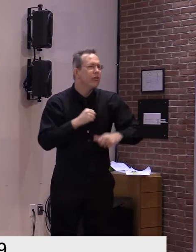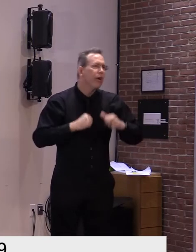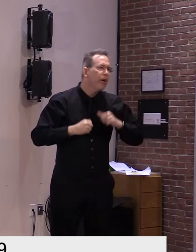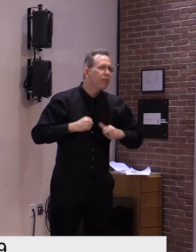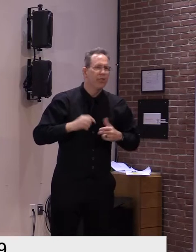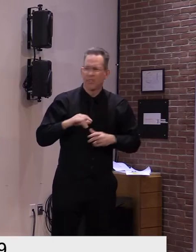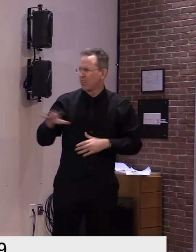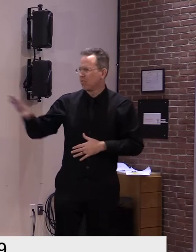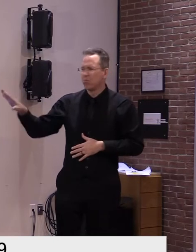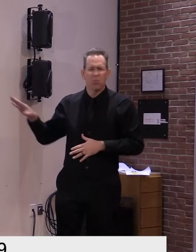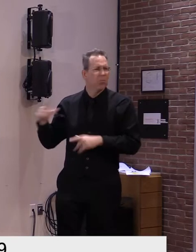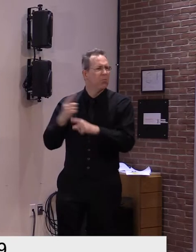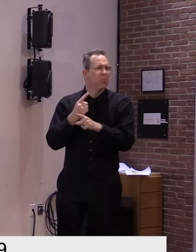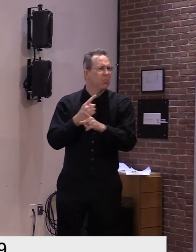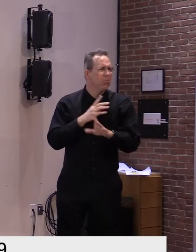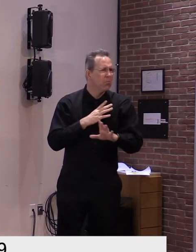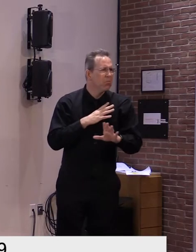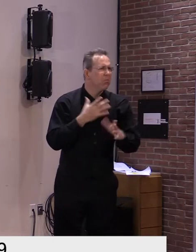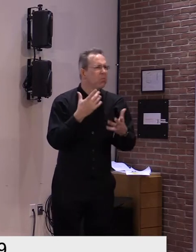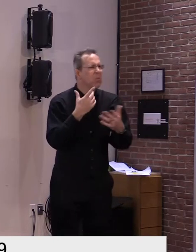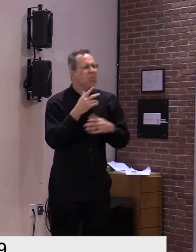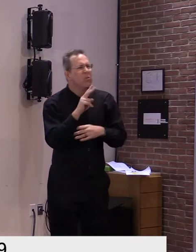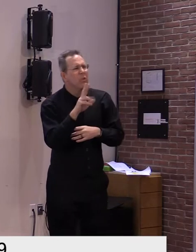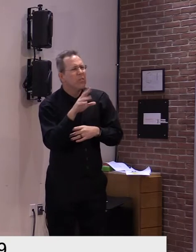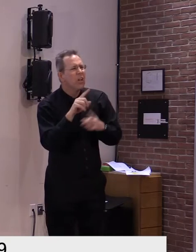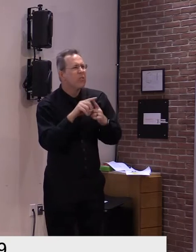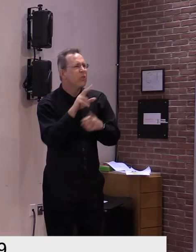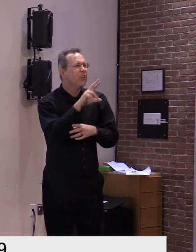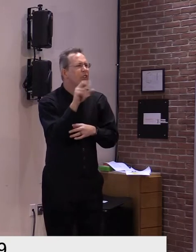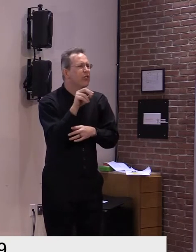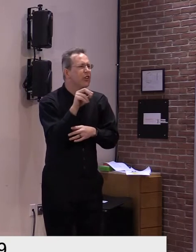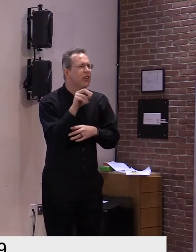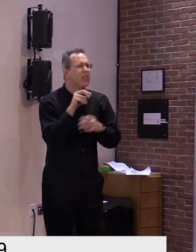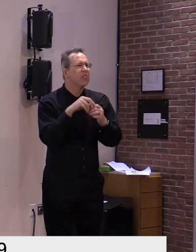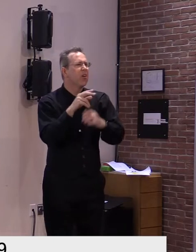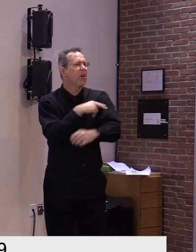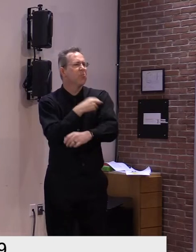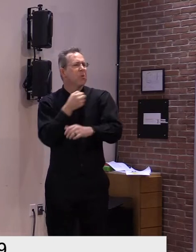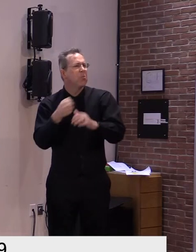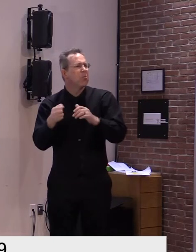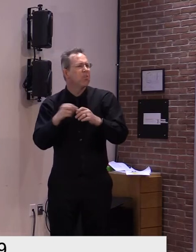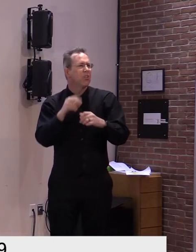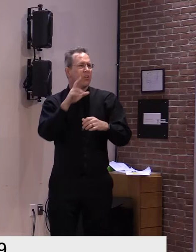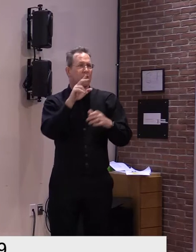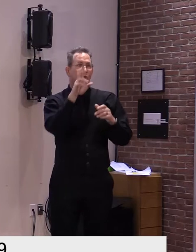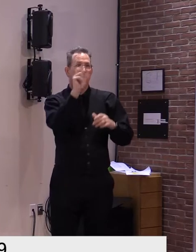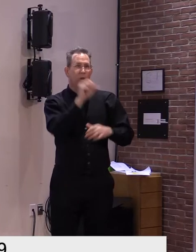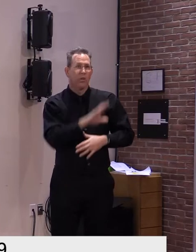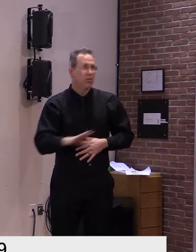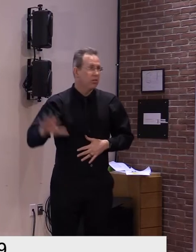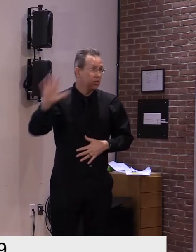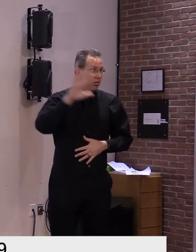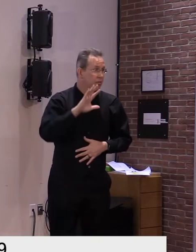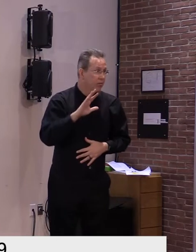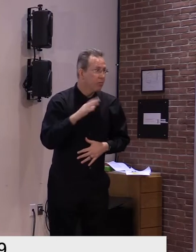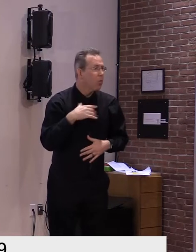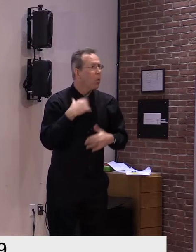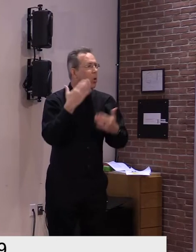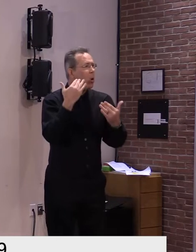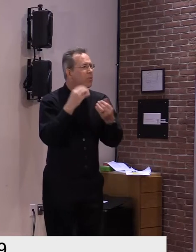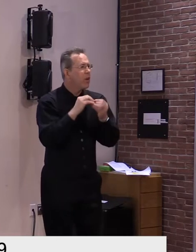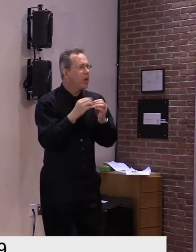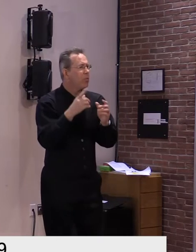between 25 and 30 individuals in the hospital statewide. Again, we do anticipate this number to fall as we make further